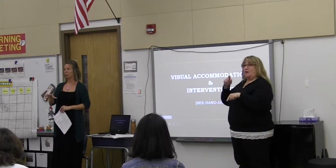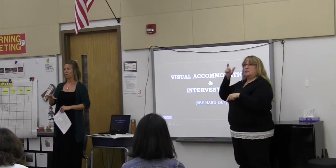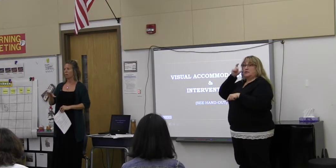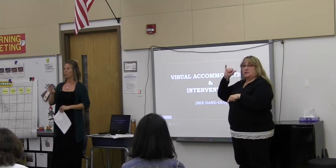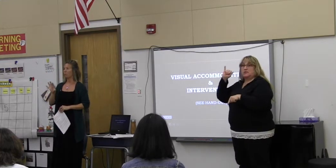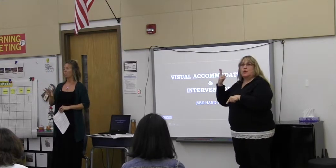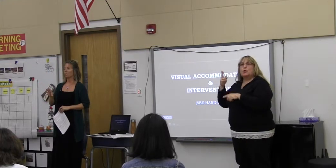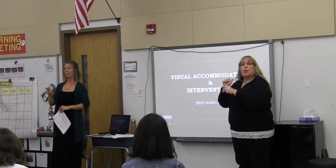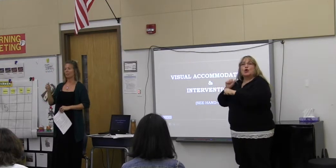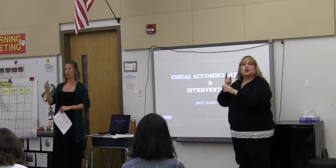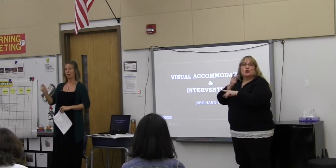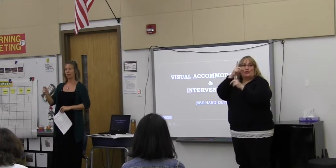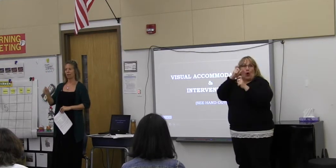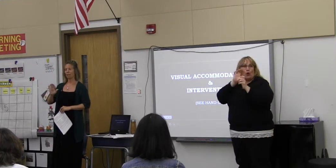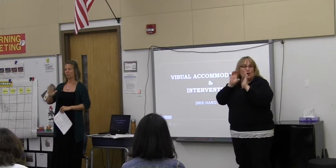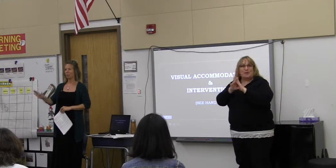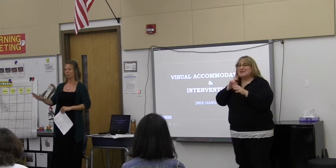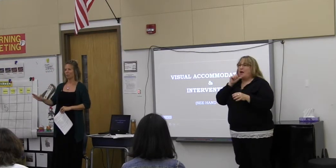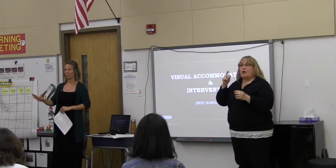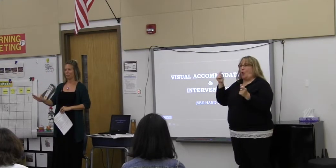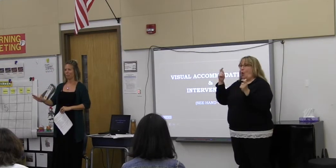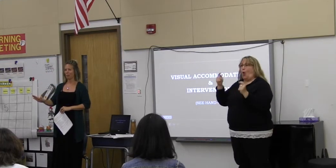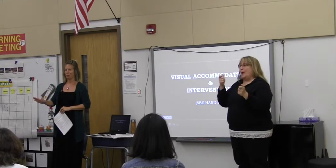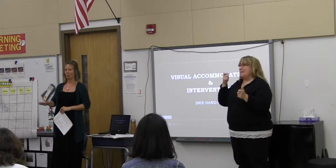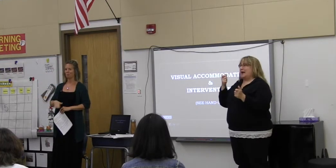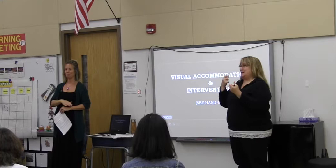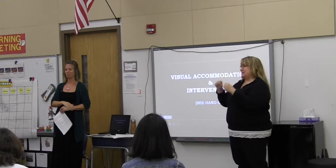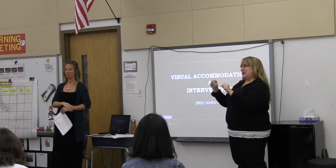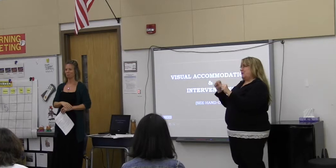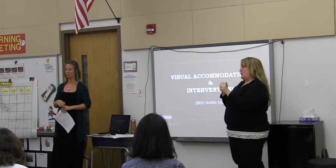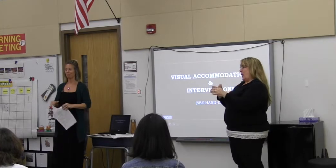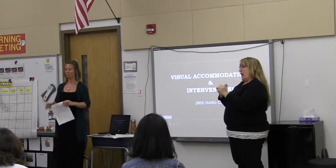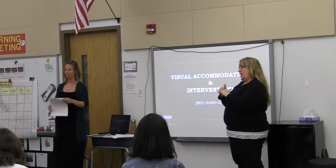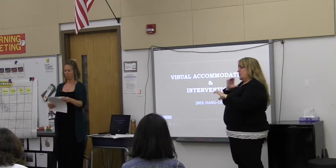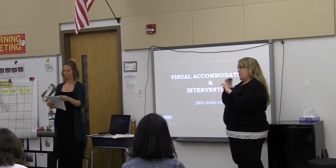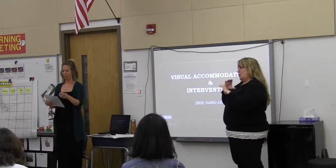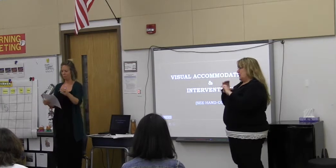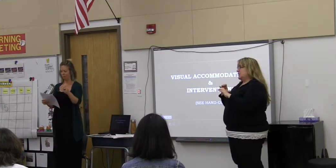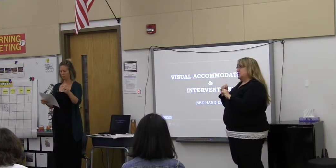on photos, but I wouldn't say that's an automatically safe way to communicate with them.